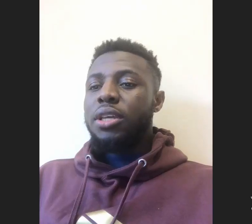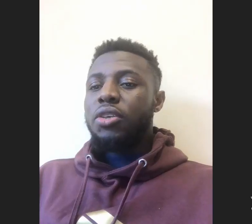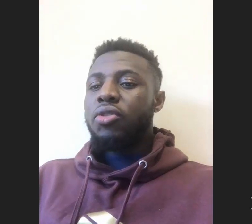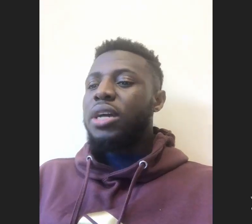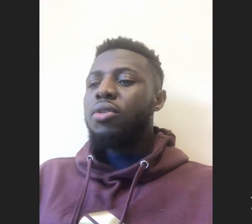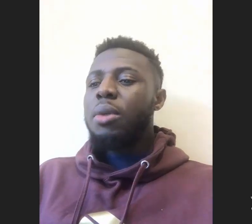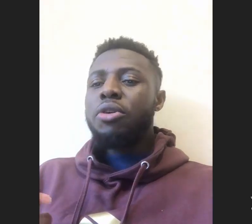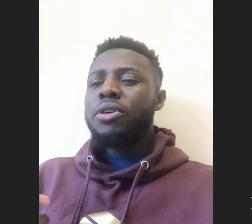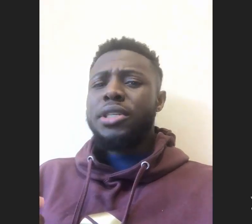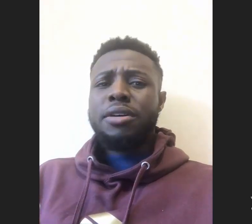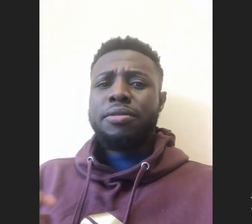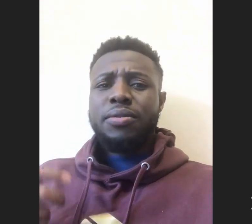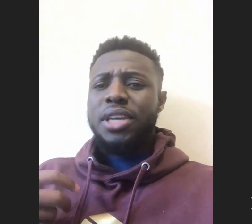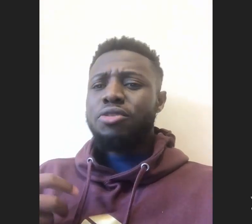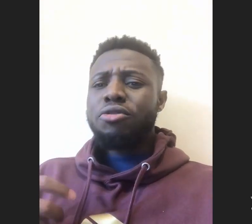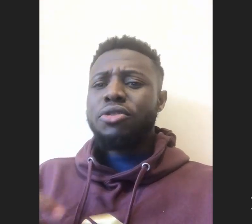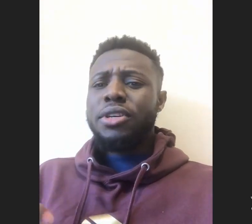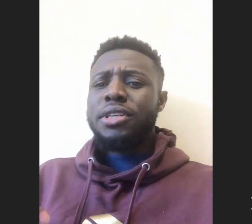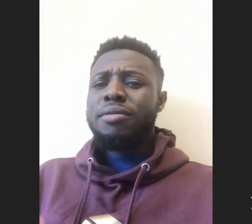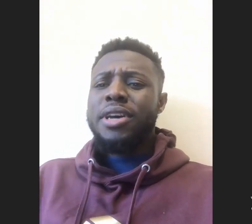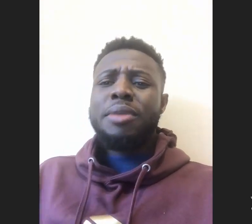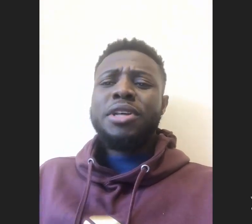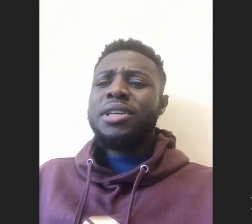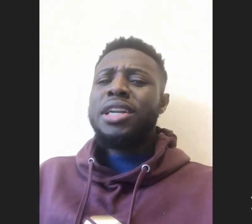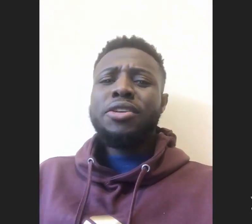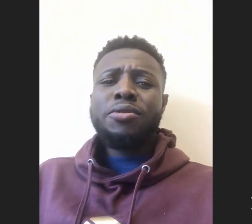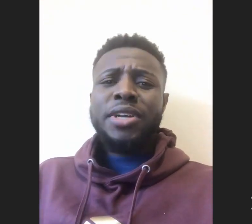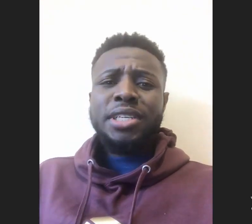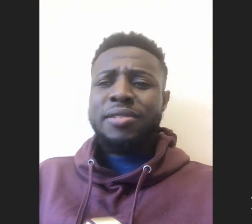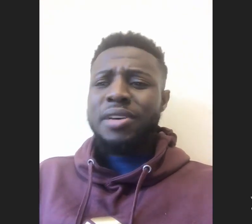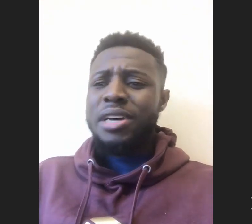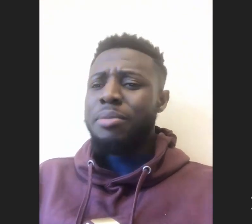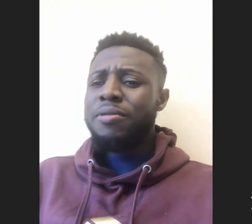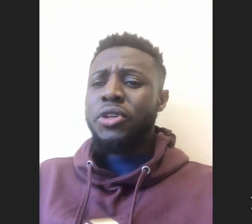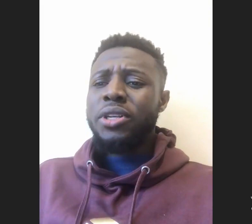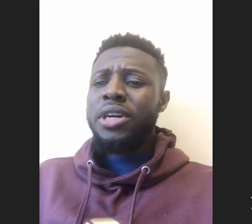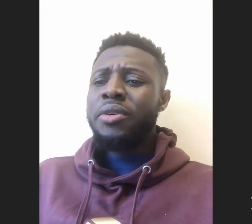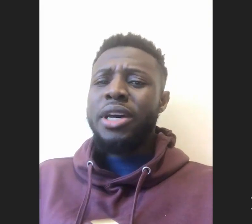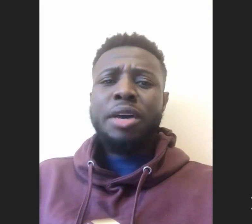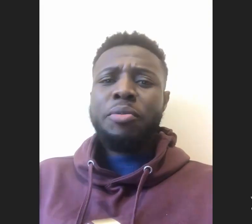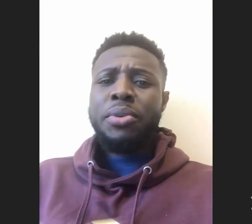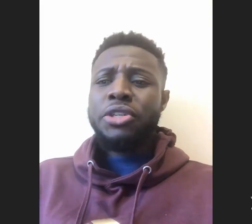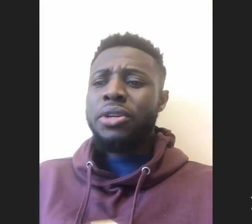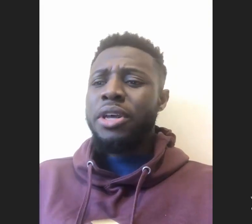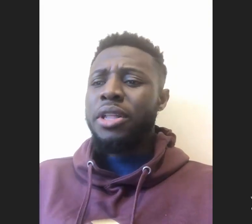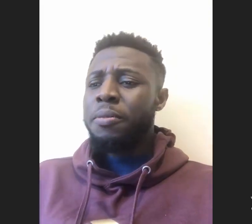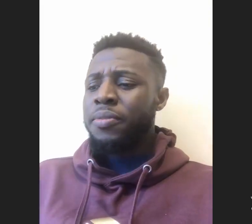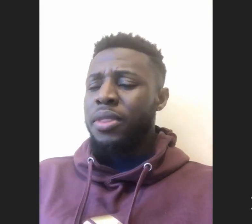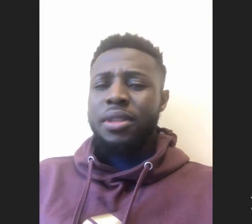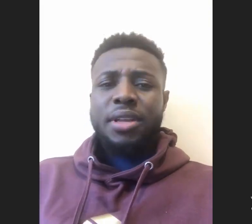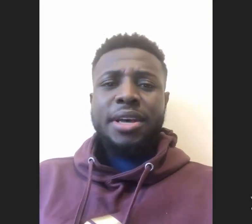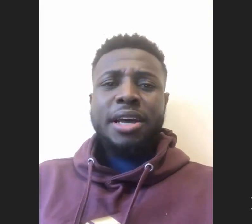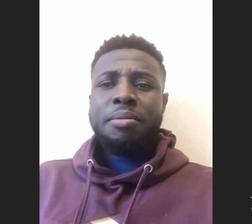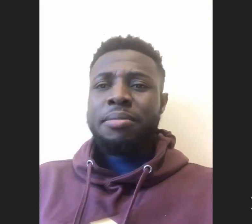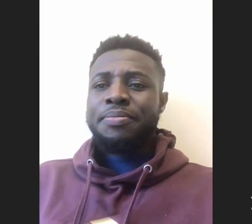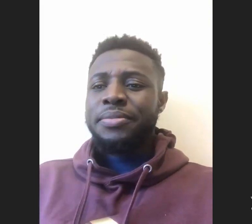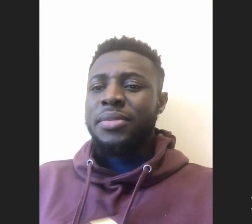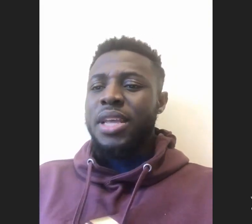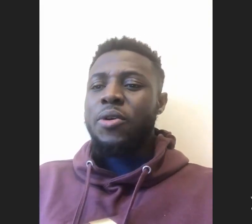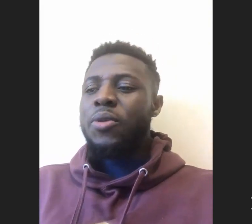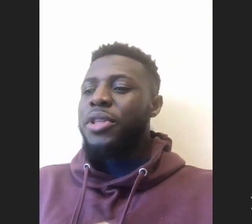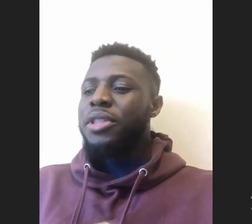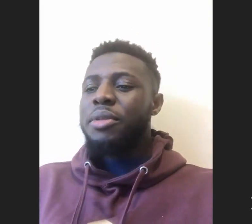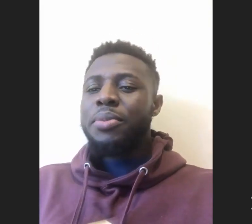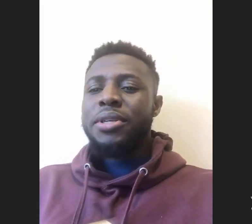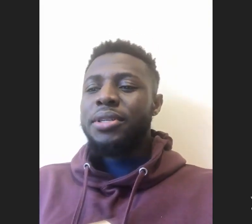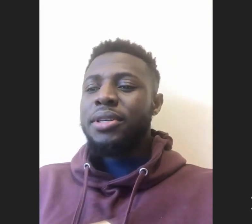Voluntary, you can talk about yourself, introduce yourself. I am an innovative, I am a visionary, I am a passionate, I am